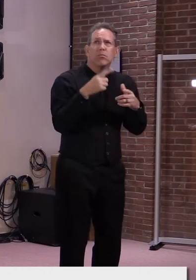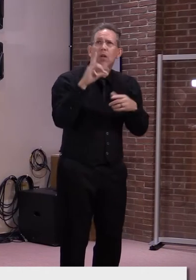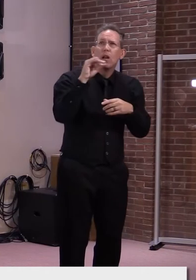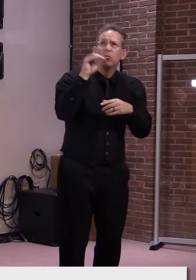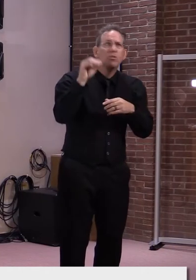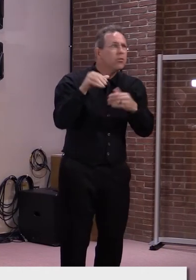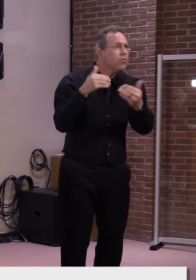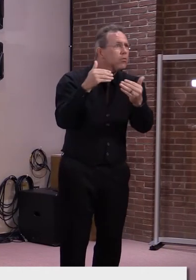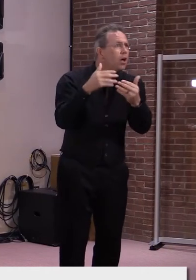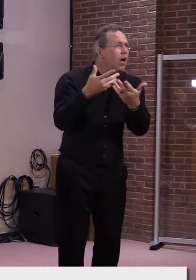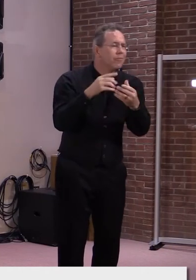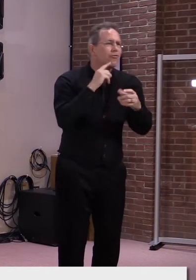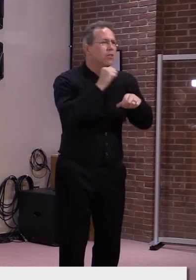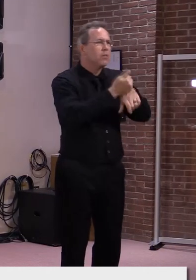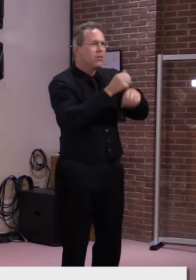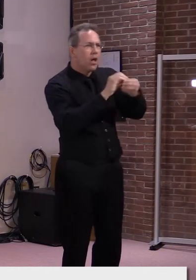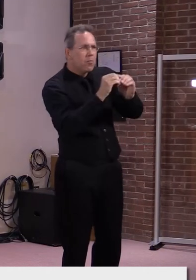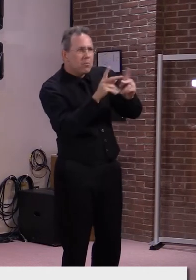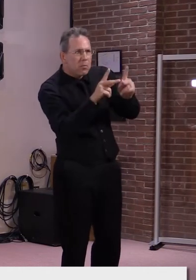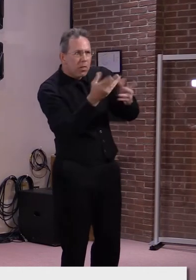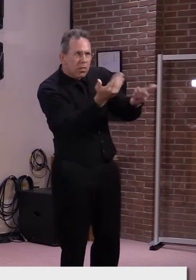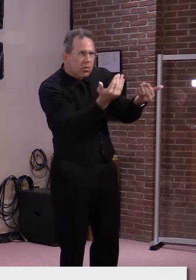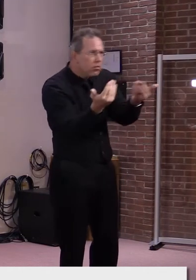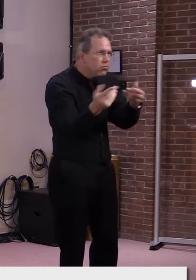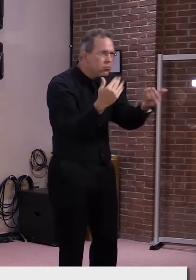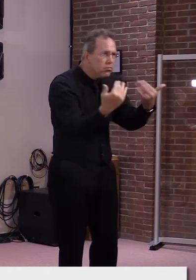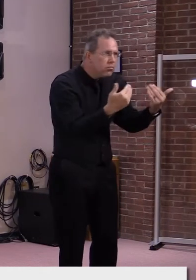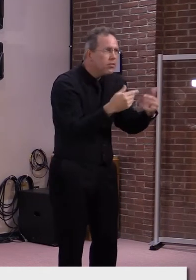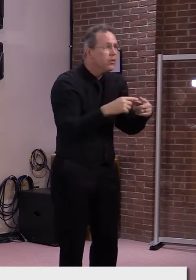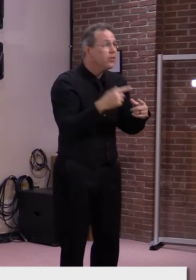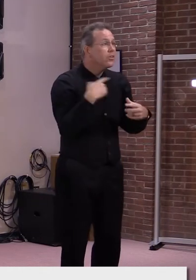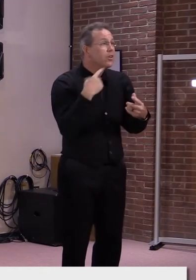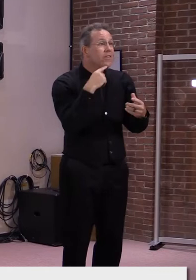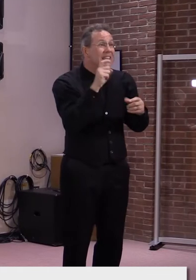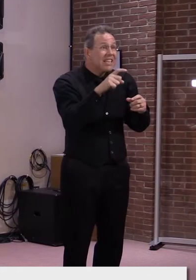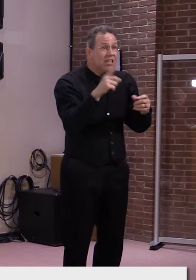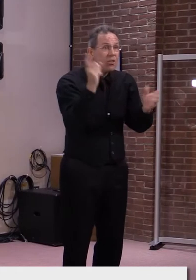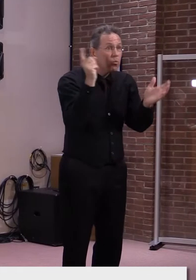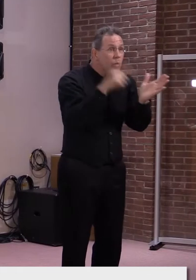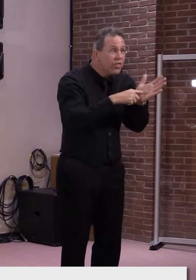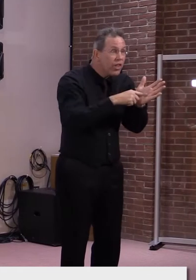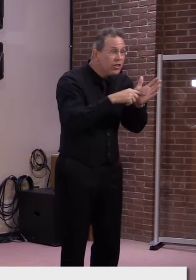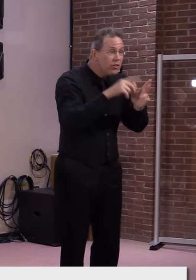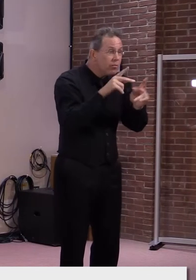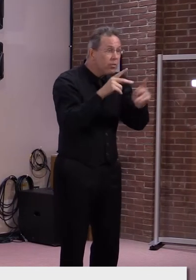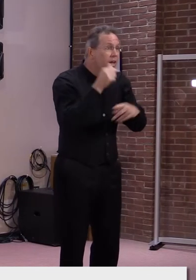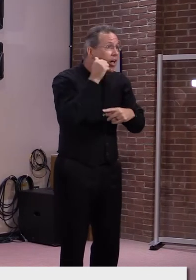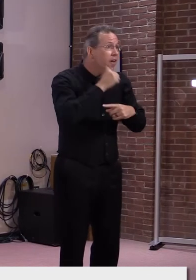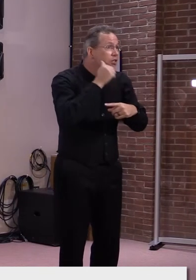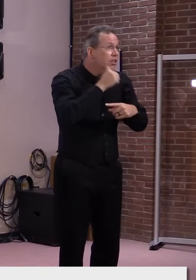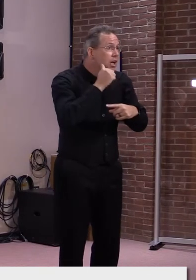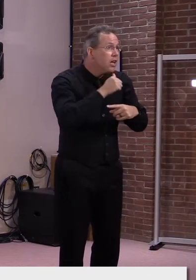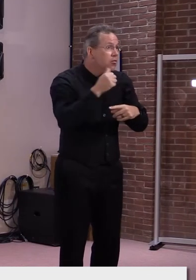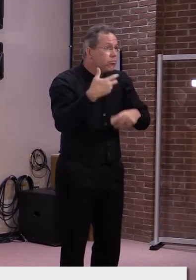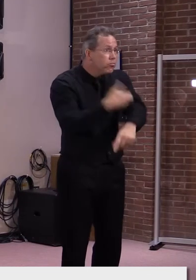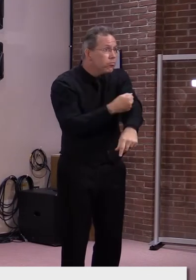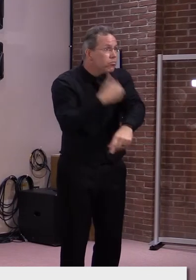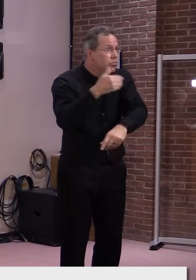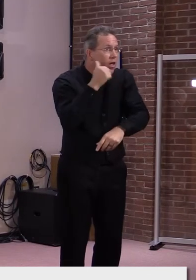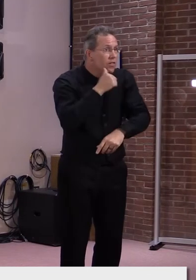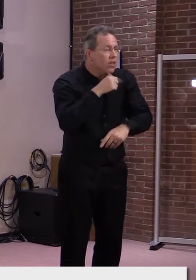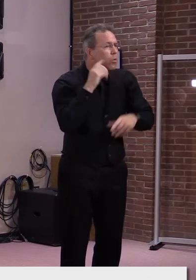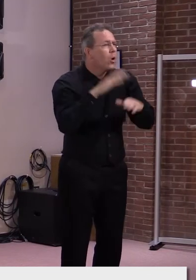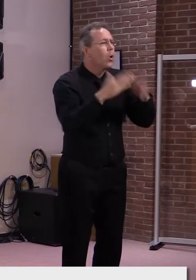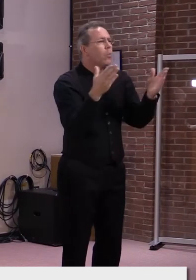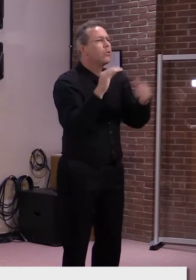fully reopen. If 1,000 Vermonters get vaccinated a day, it is projected that we will fully reopen on June 11th.